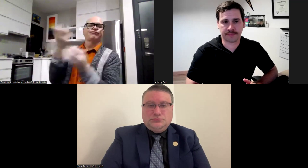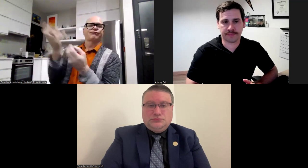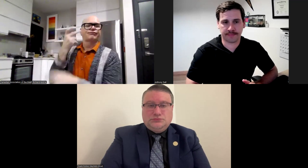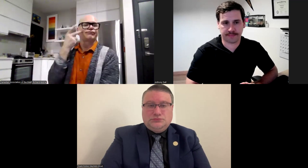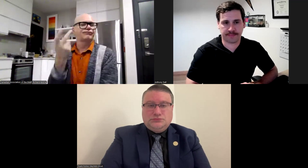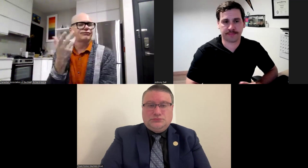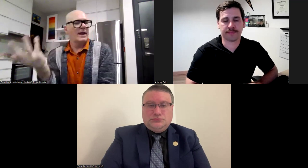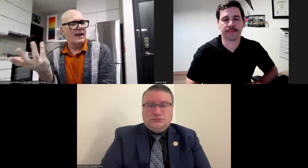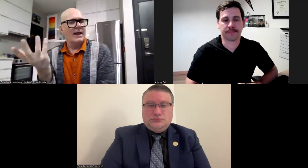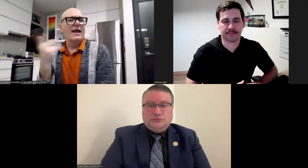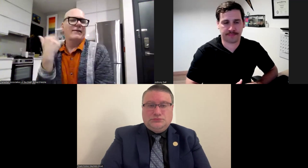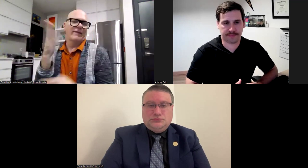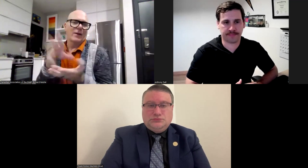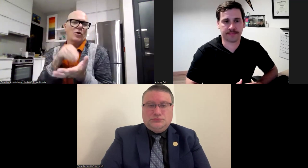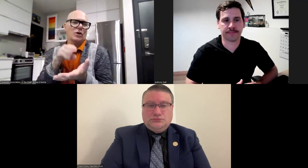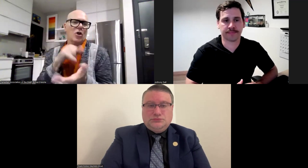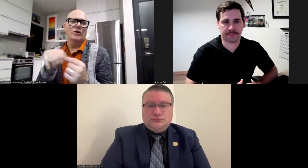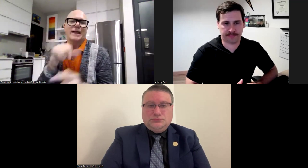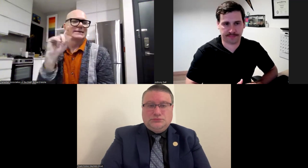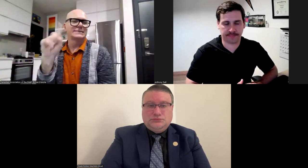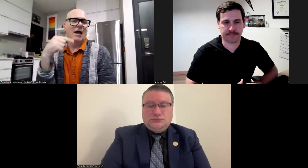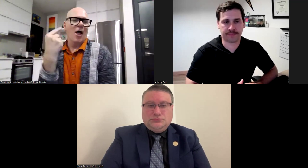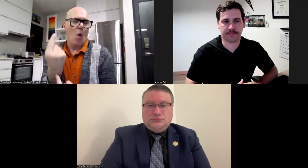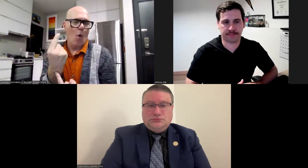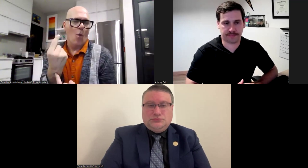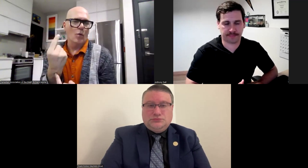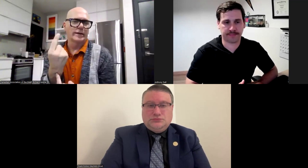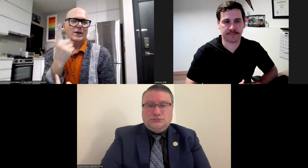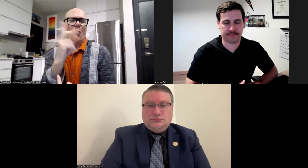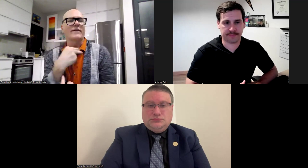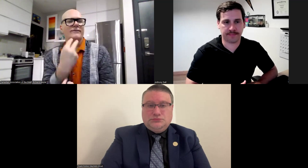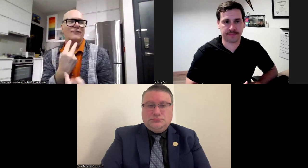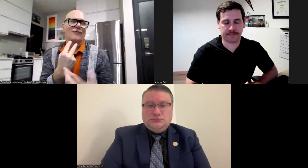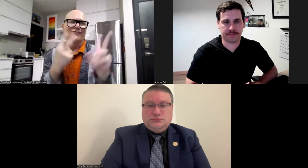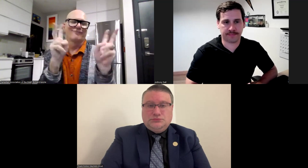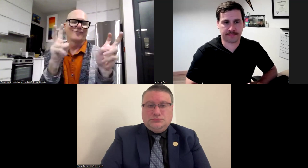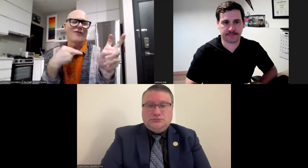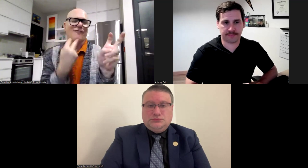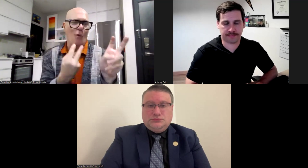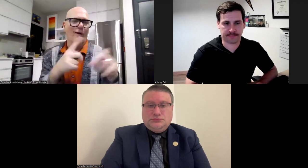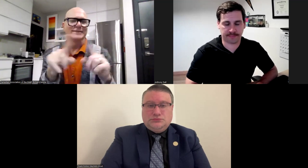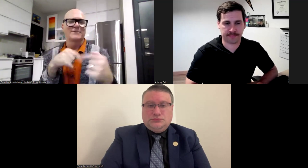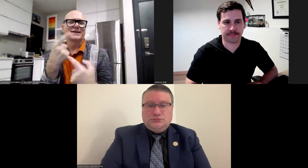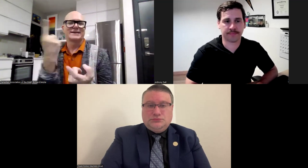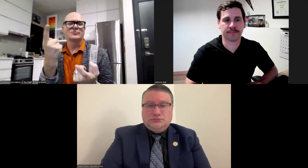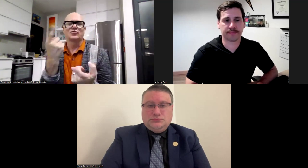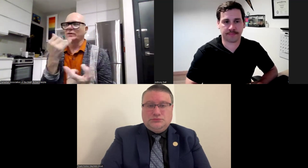with you, maybe 3 or 4 if the first 2 don't work. And just helping the hearing school board folks know